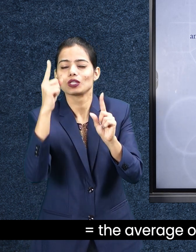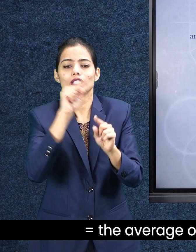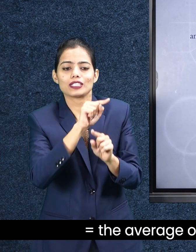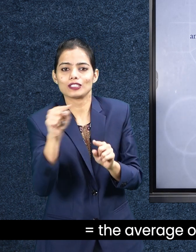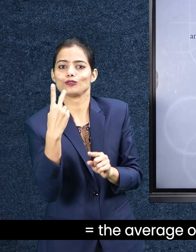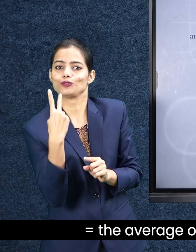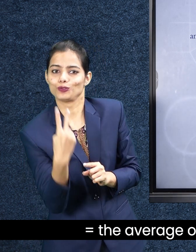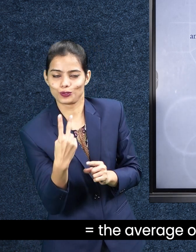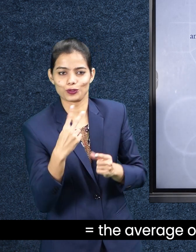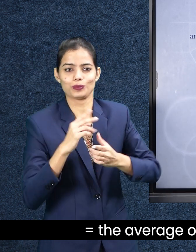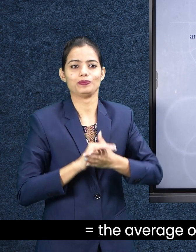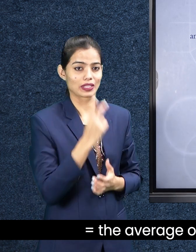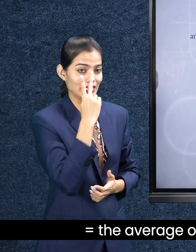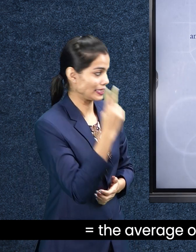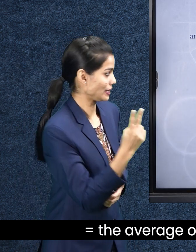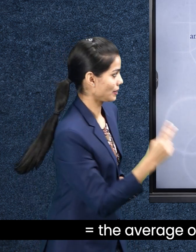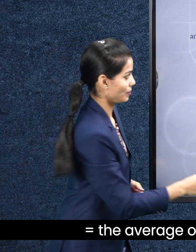by 2.